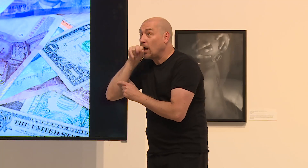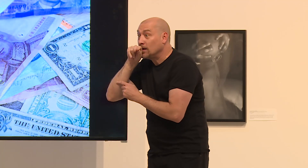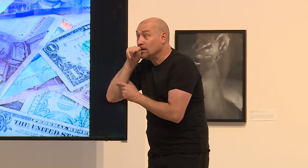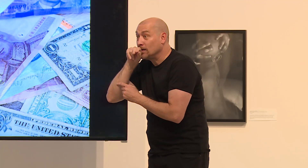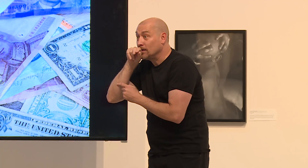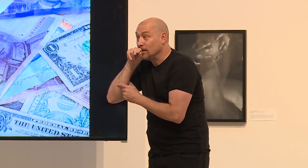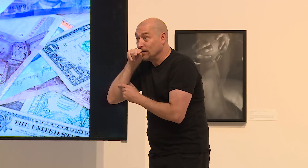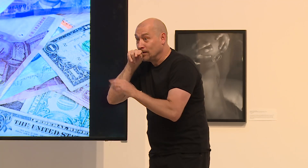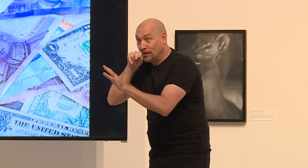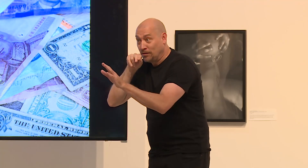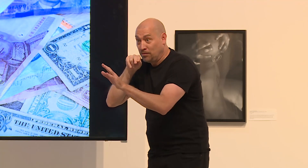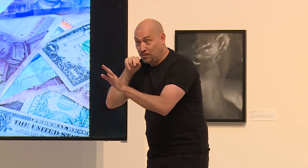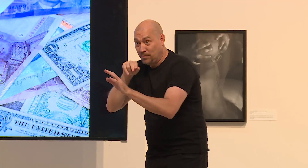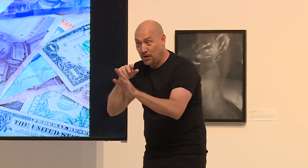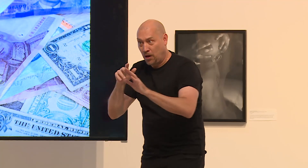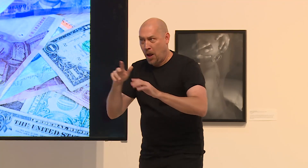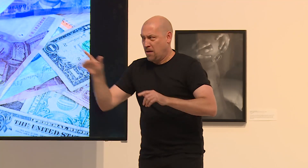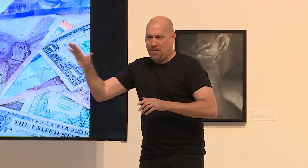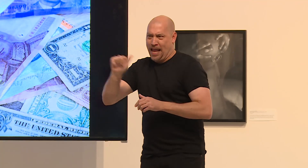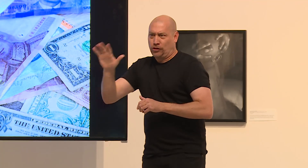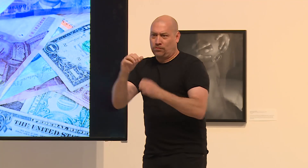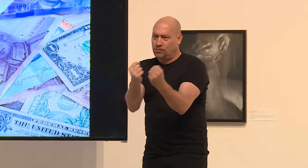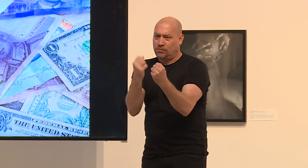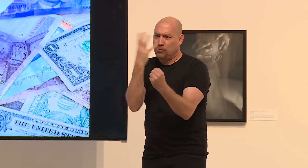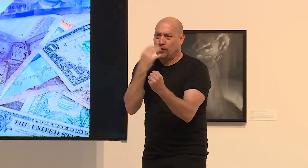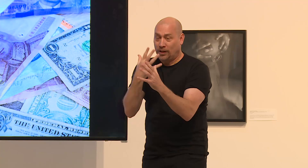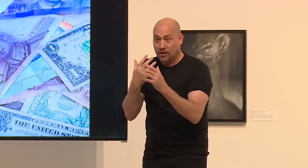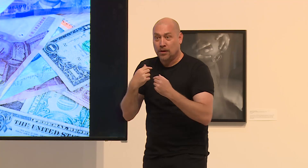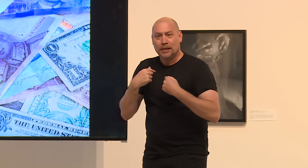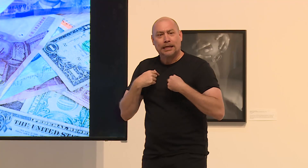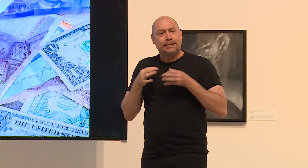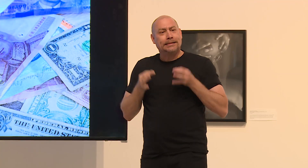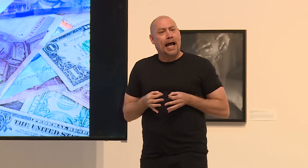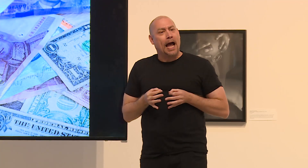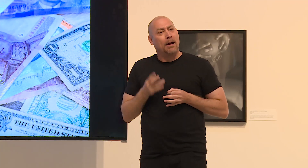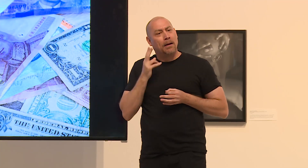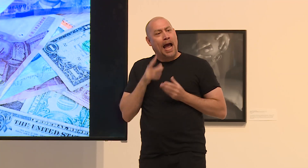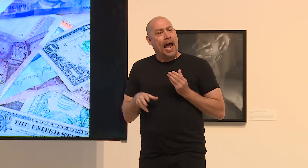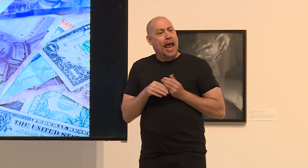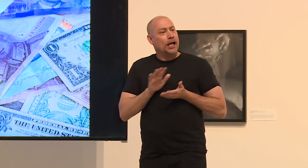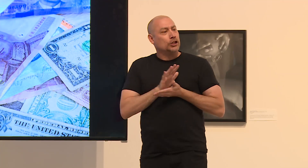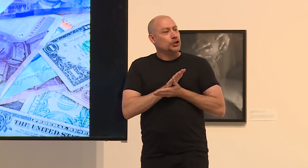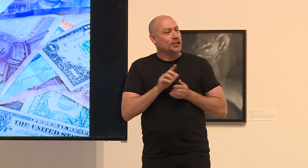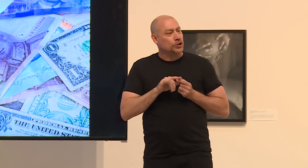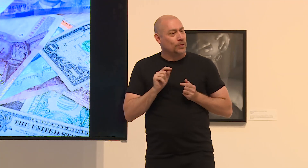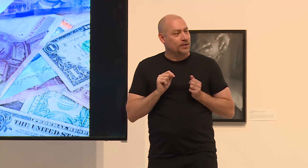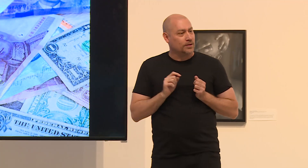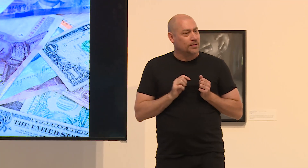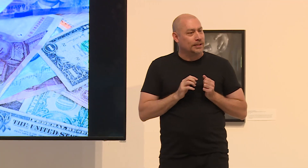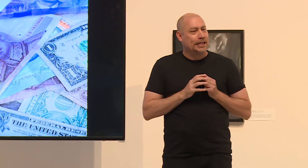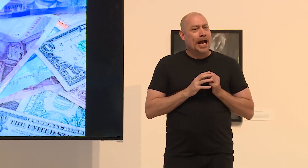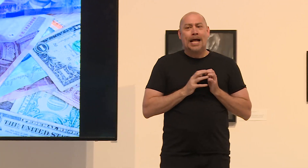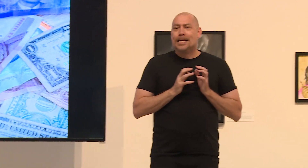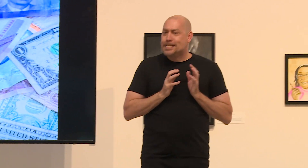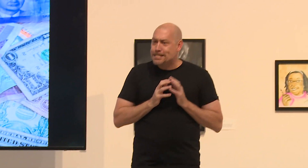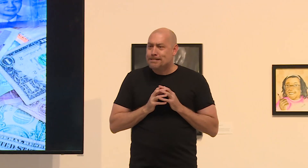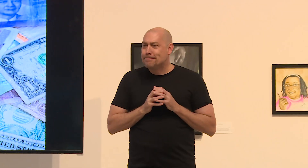one of our pizzas is Peking duck. Think about that. She's Asian. We wanted to have something that was a little in line with that,